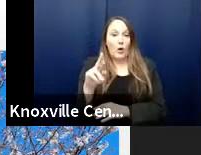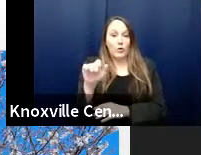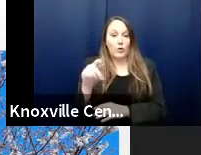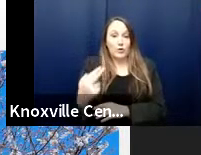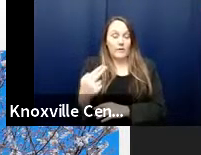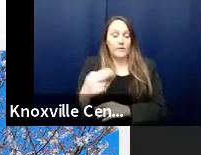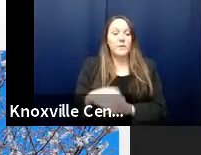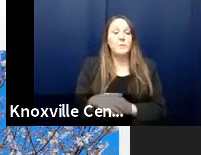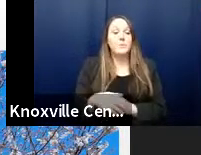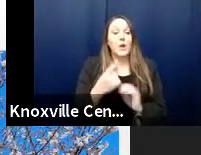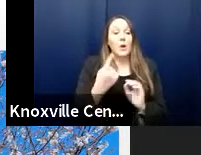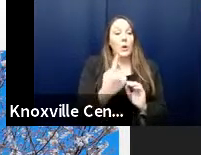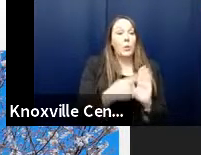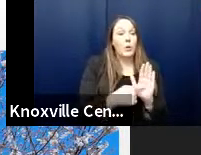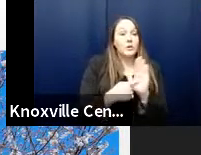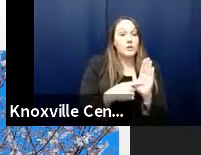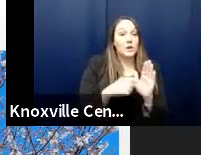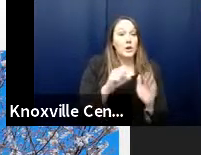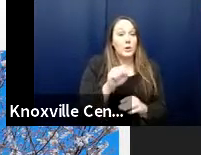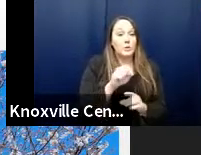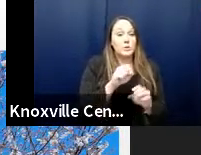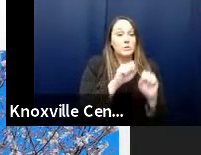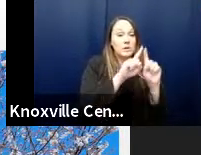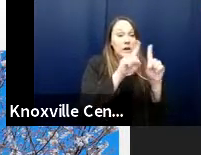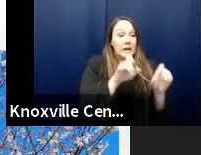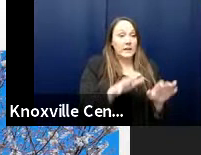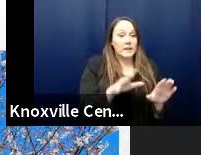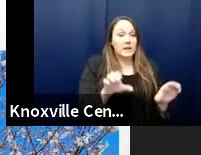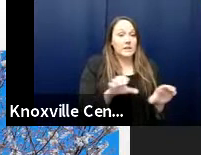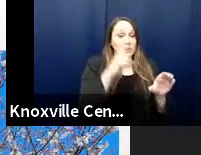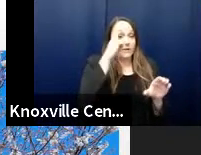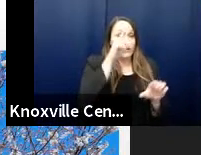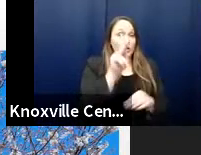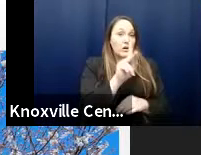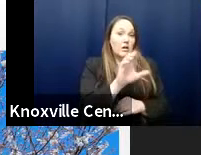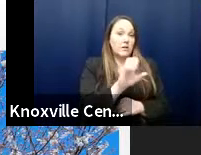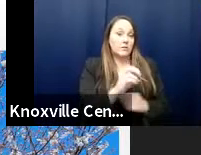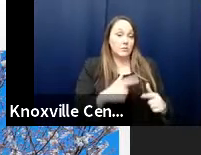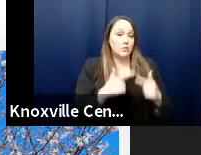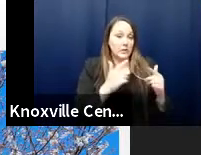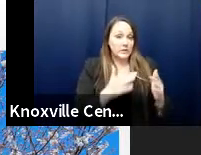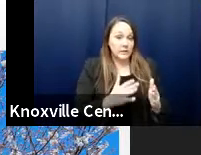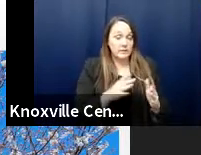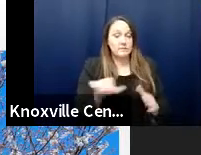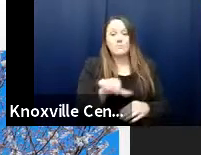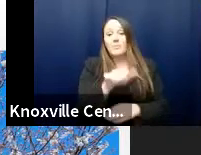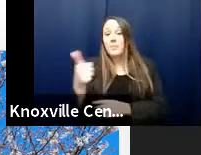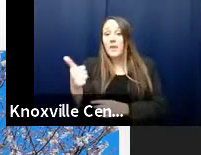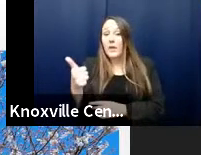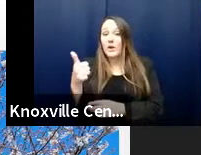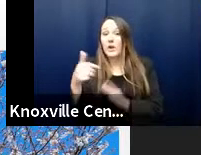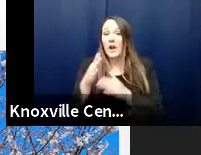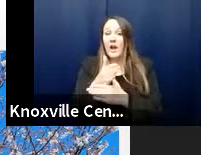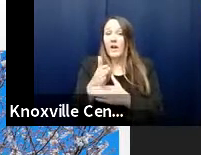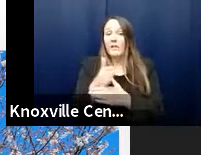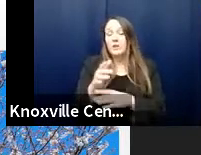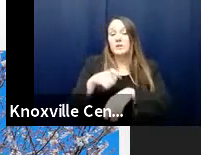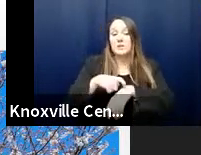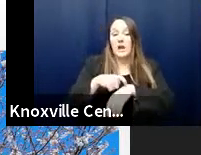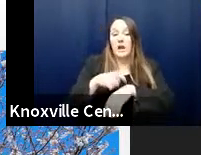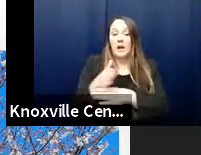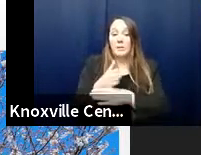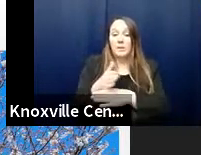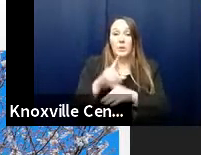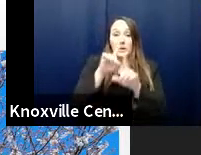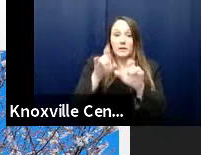that shows a sample of the tests conducted for Knox County residents, and another for the average time between specimen collection and